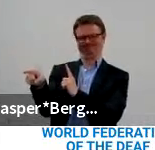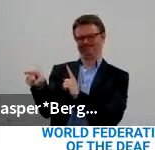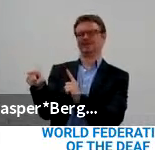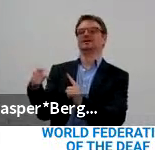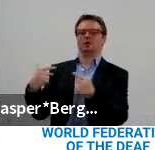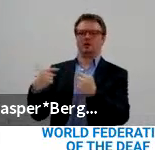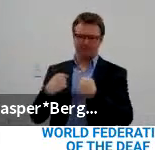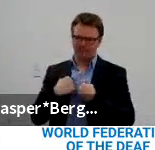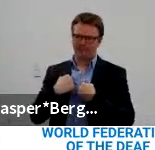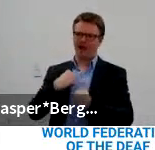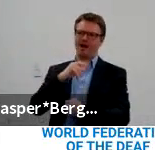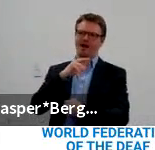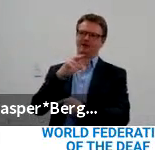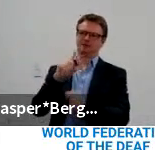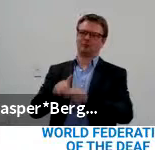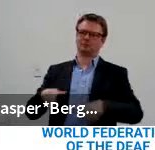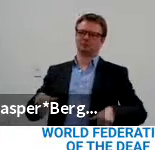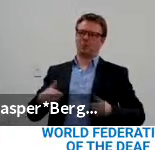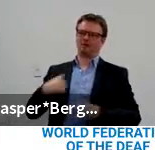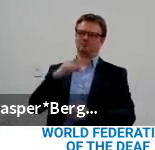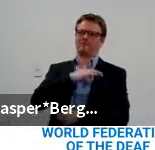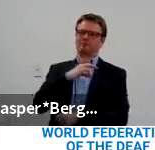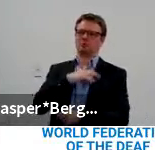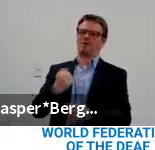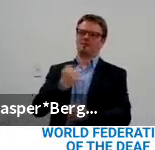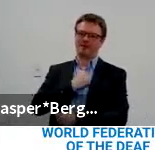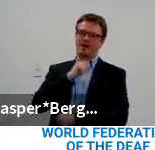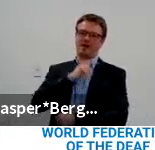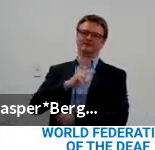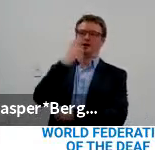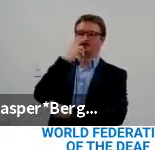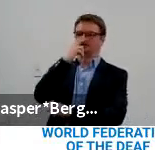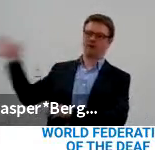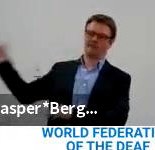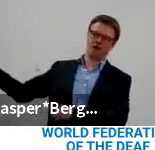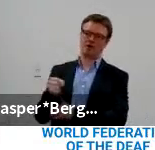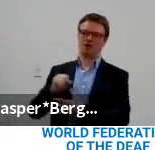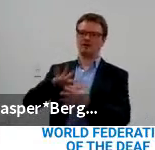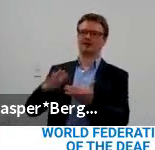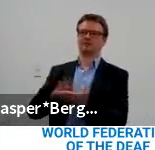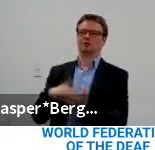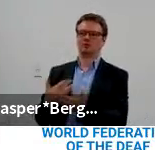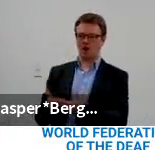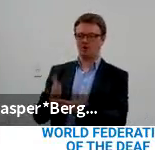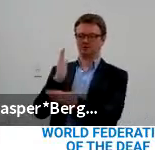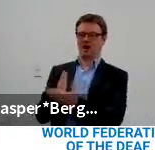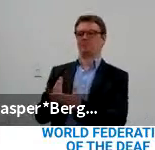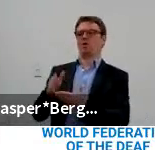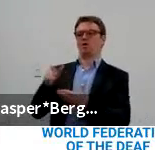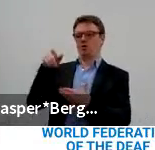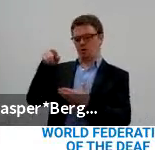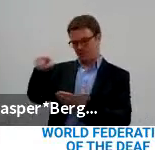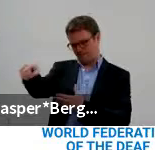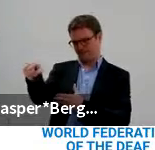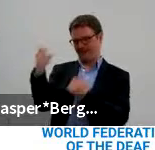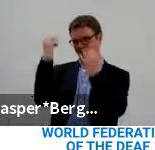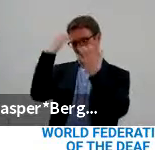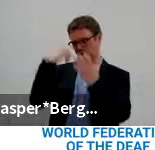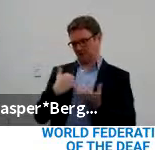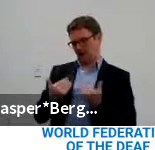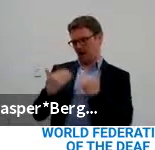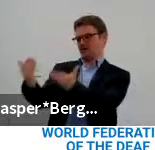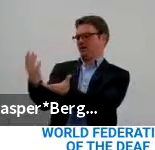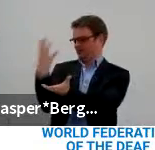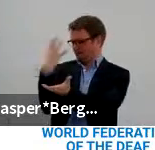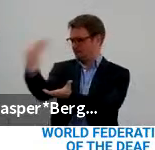And if they then feel that the persons don't really get the information which they're telling them, then the healthcare